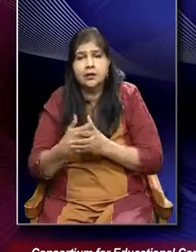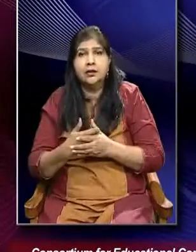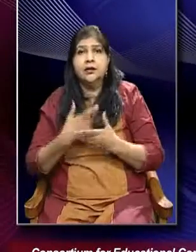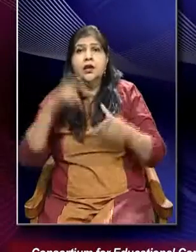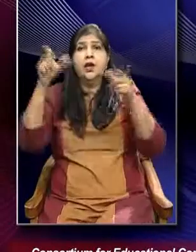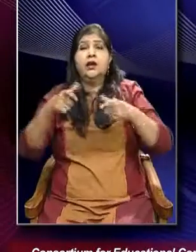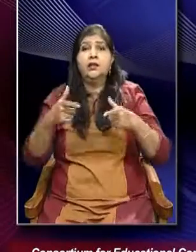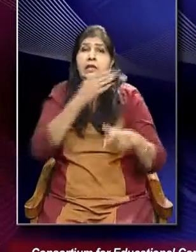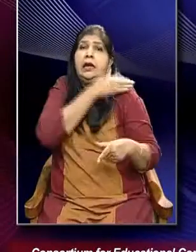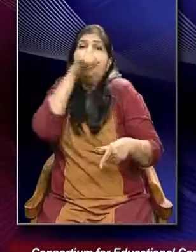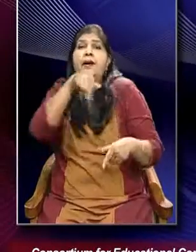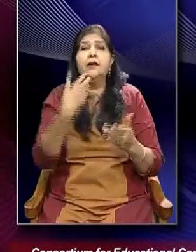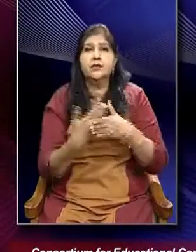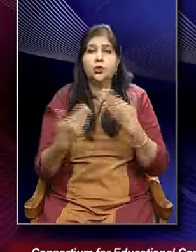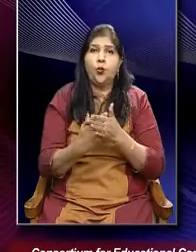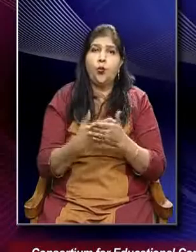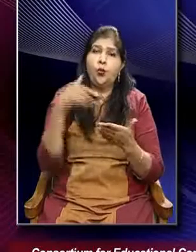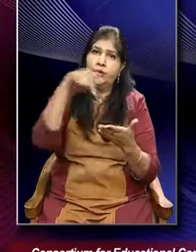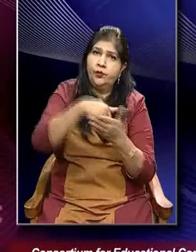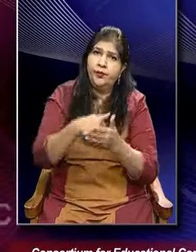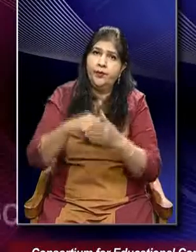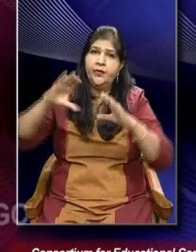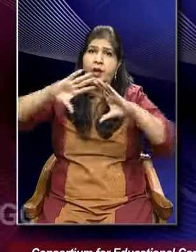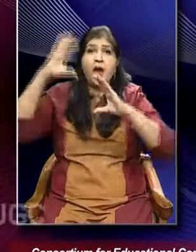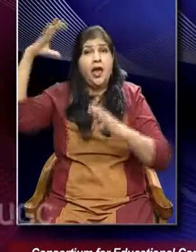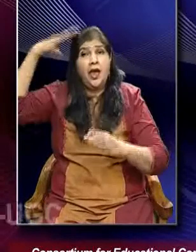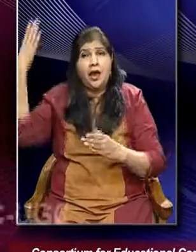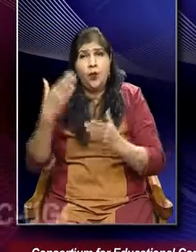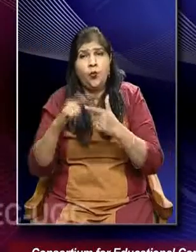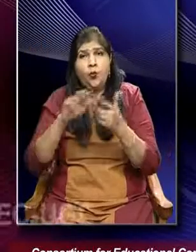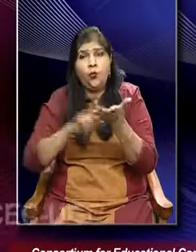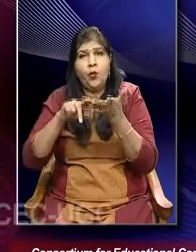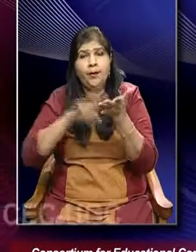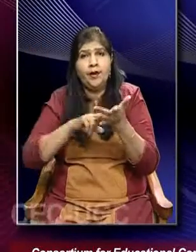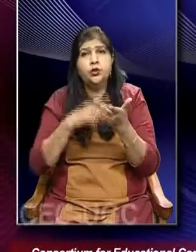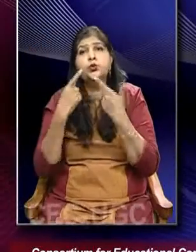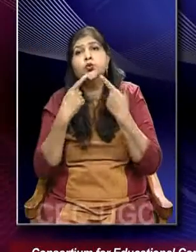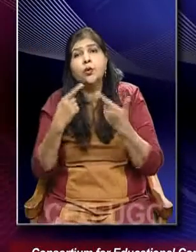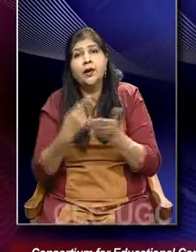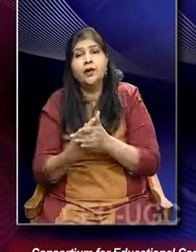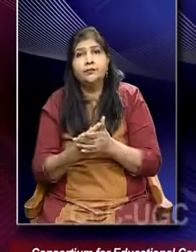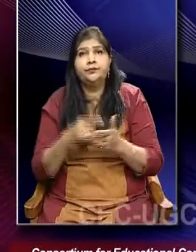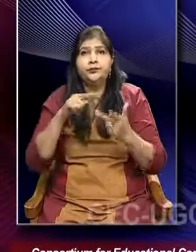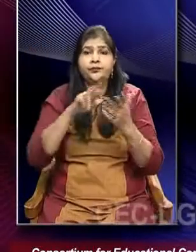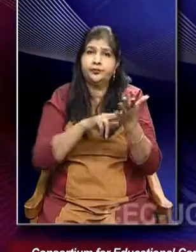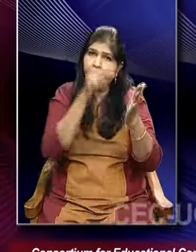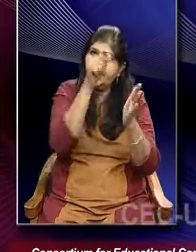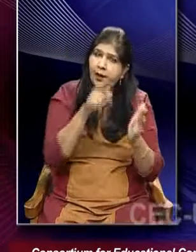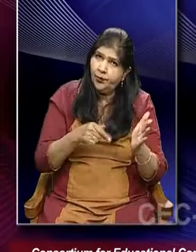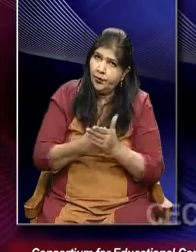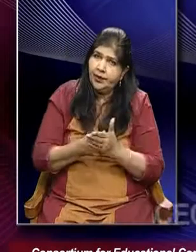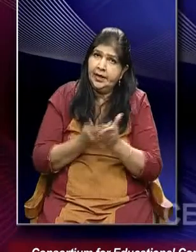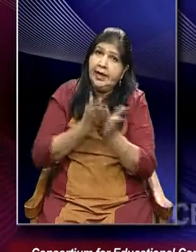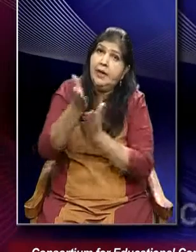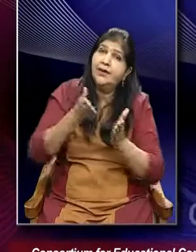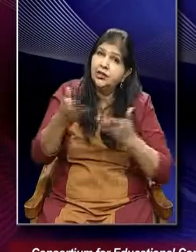human dependence on the environment. To talk about an important dimension of